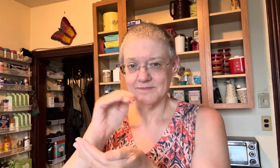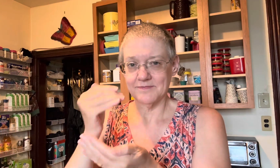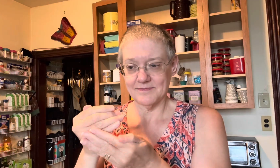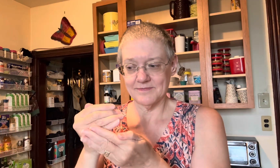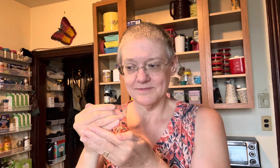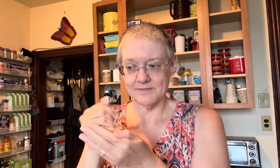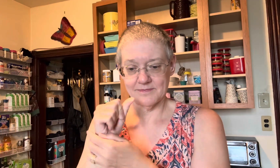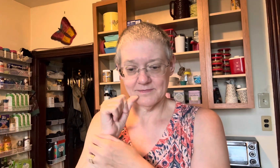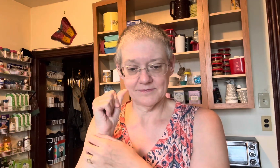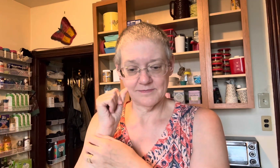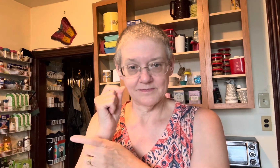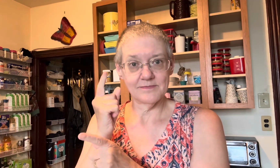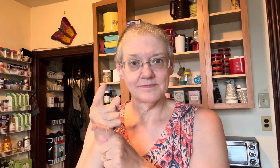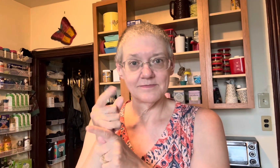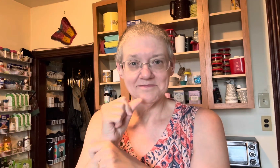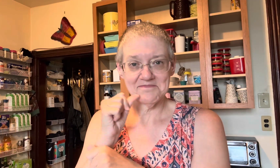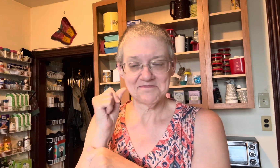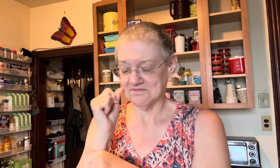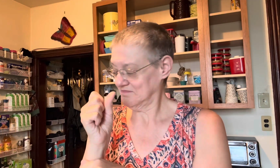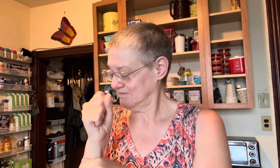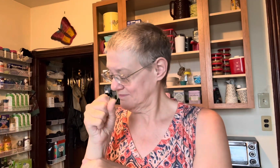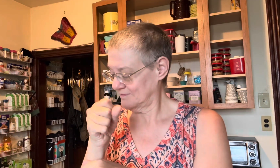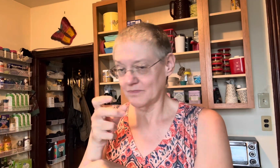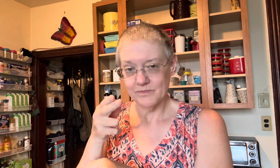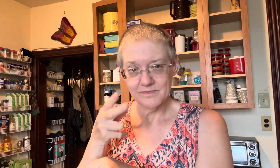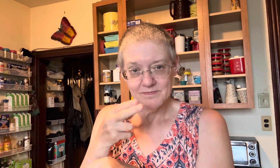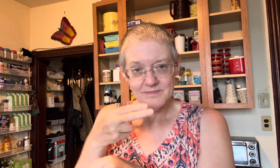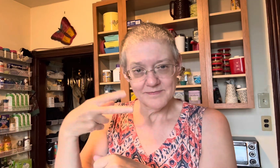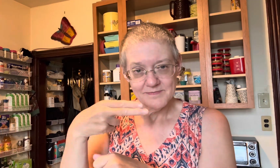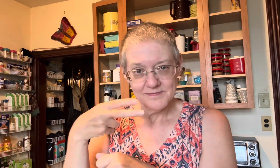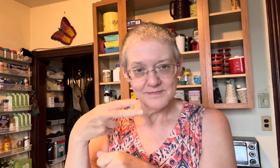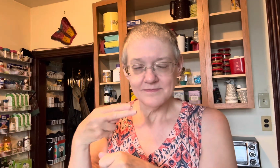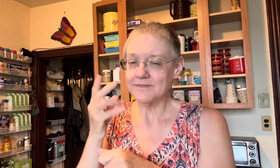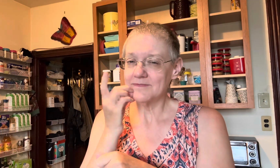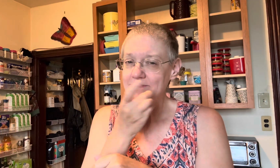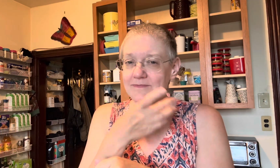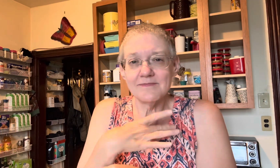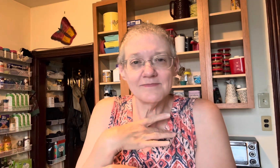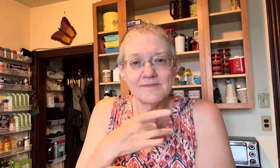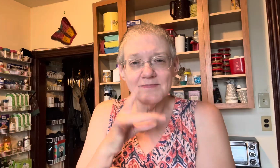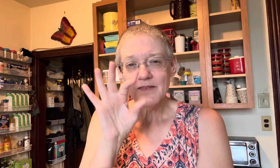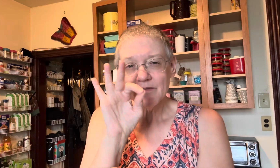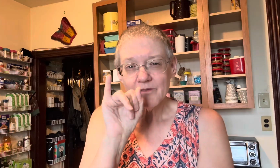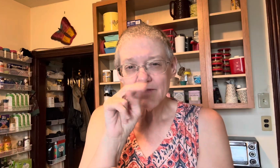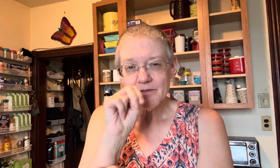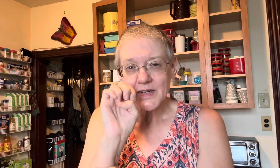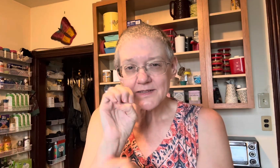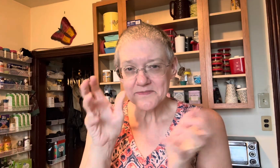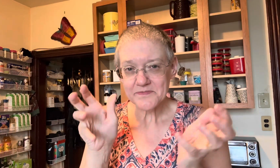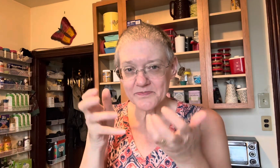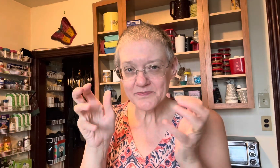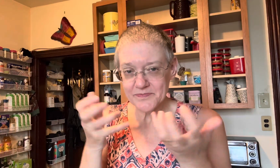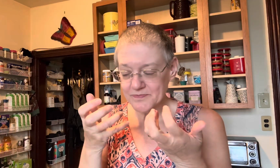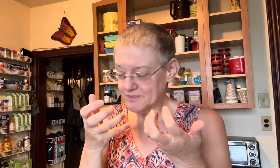of lettuce. I think that's about the right amount that we used yesterday. We'll chop that up. Dale likes his lettuce really